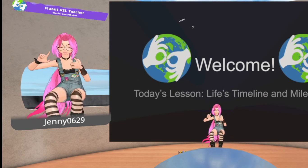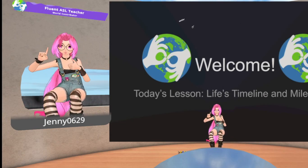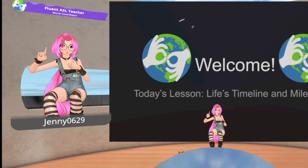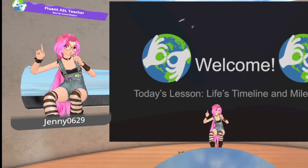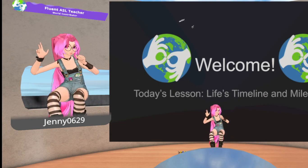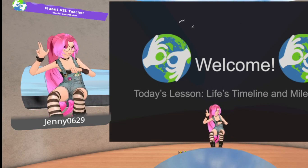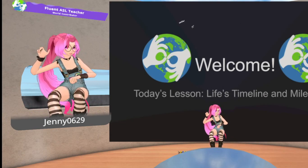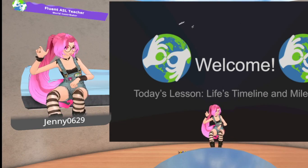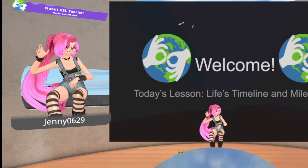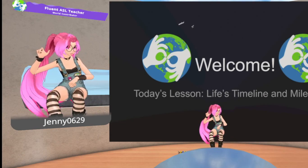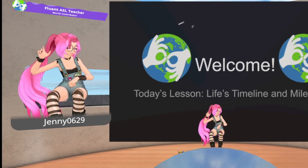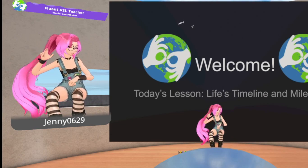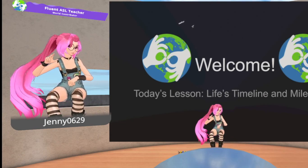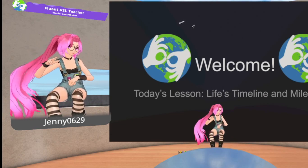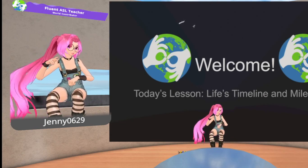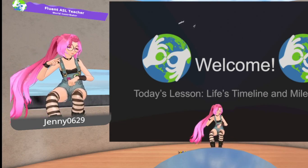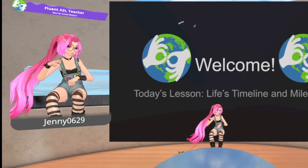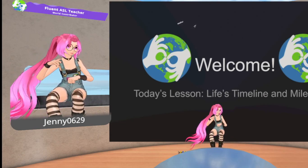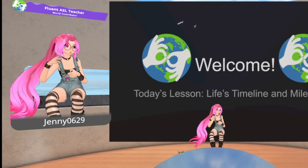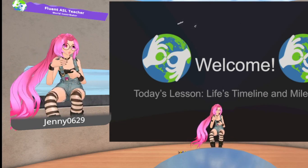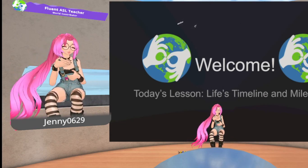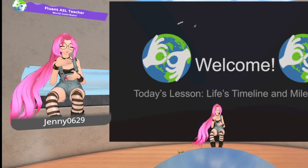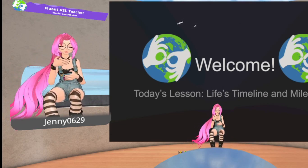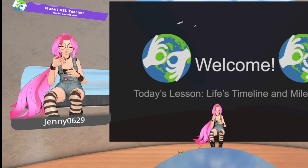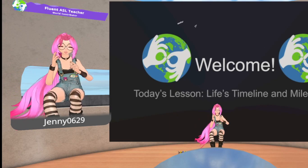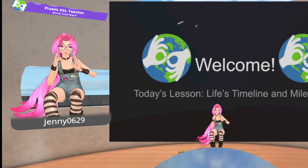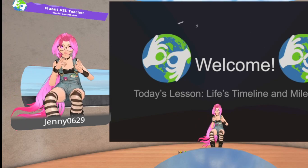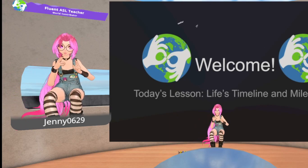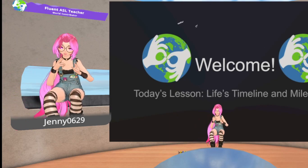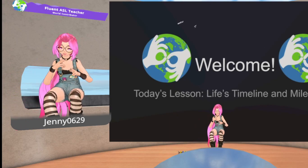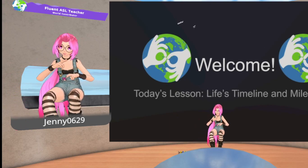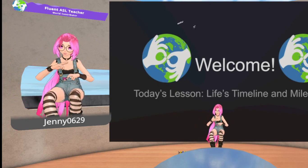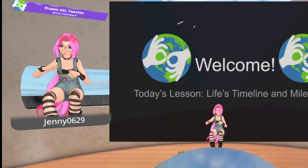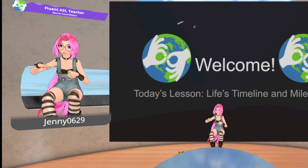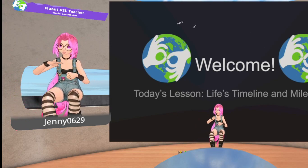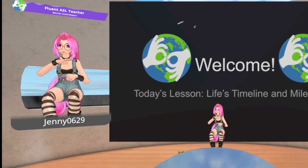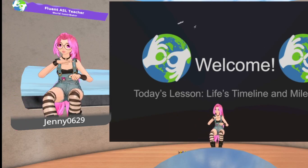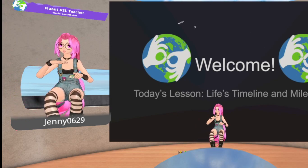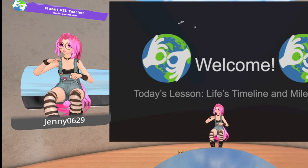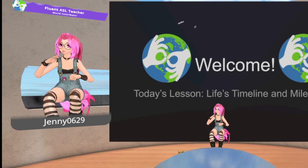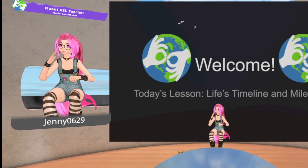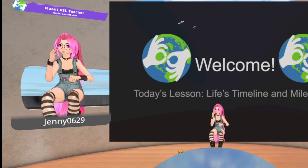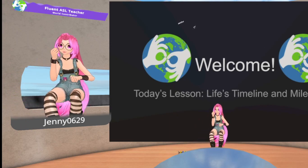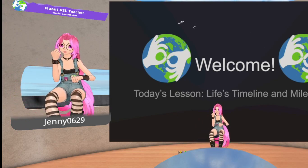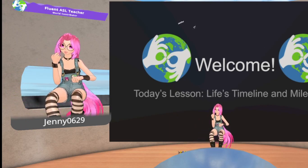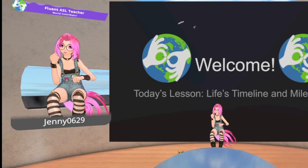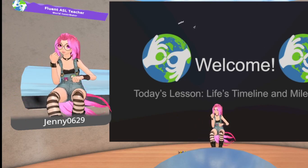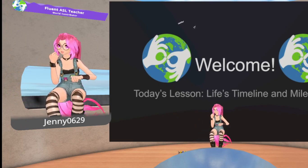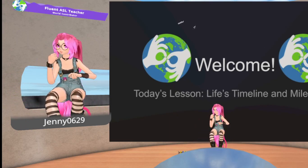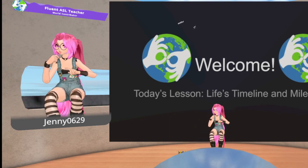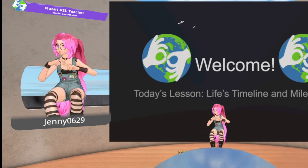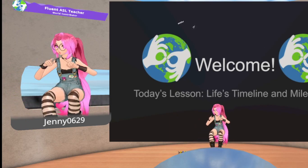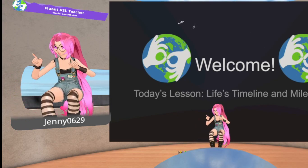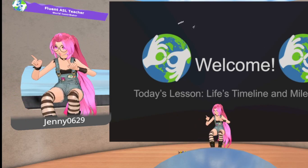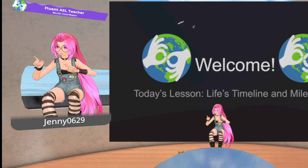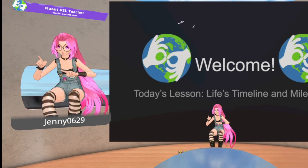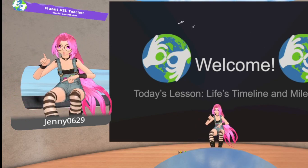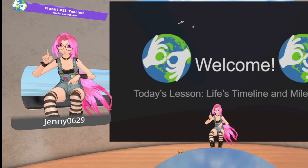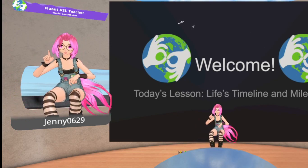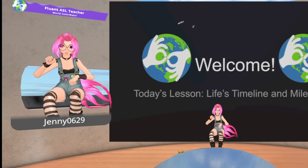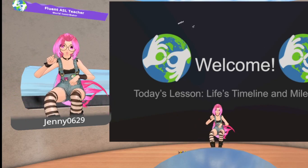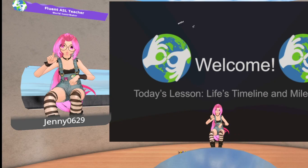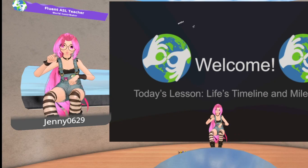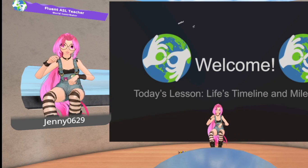loud, and everyone is going to be able to hear you. So it's just a lot more courteous to the people around you if you keep your microphone off.